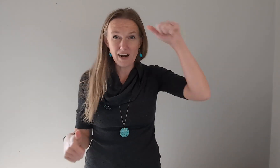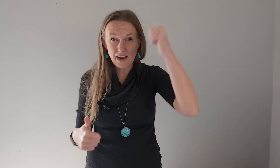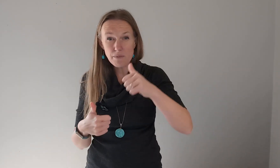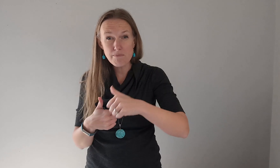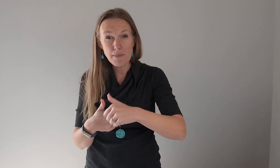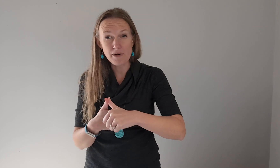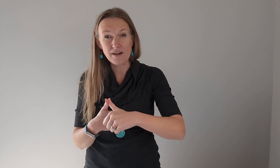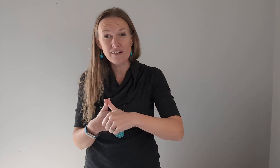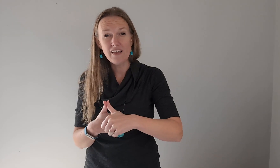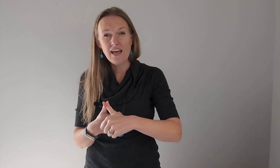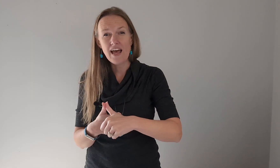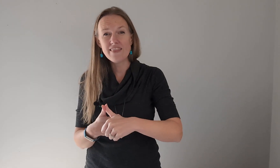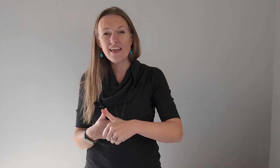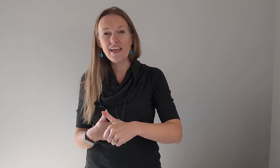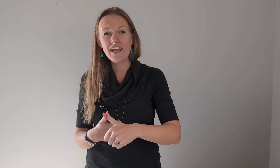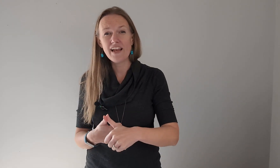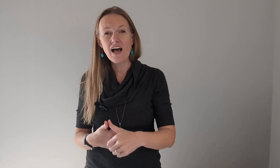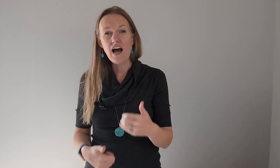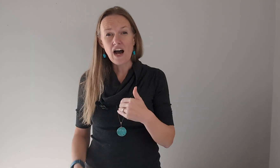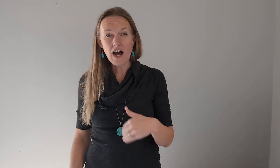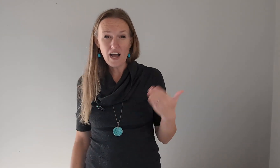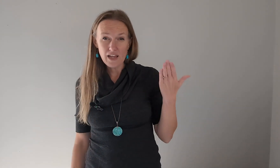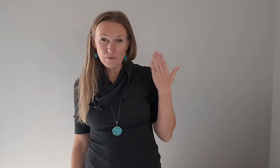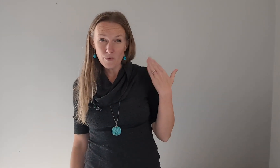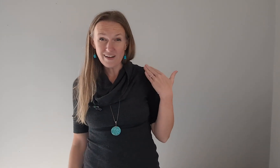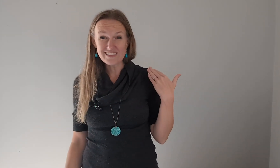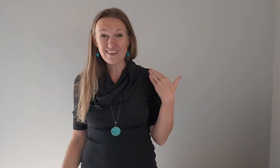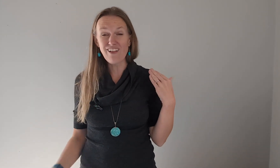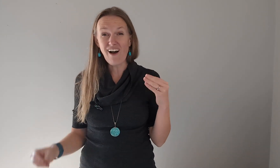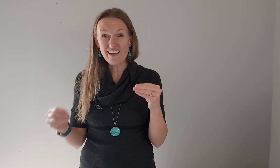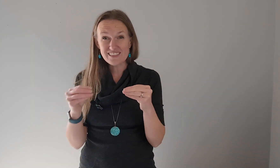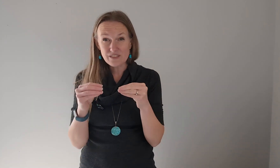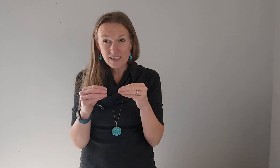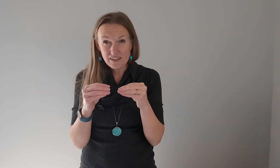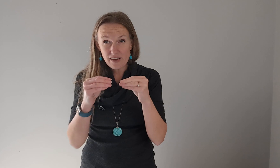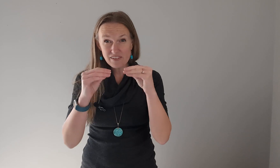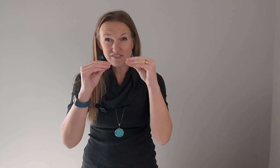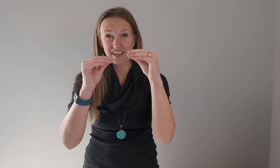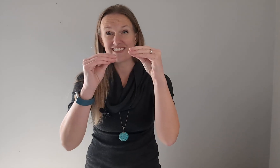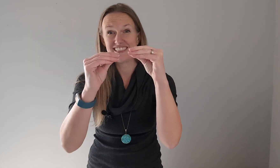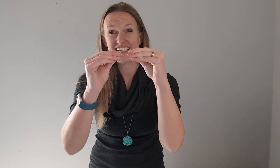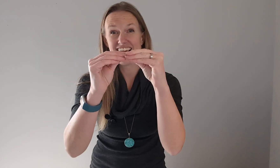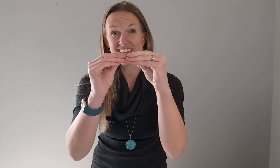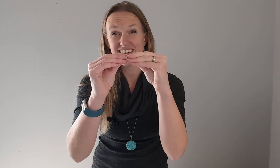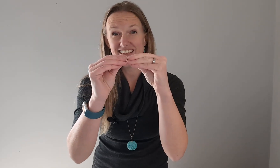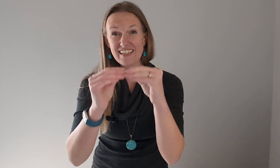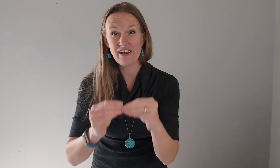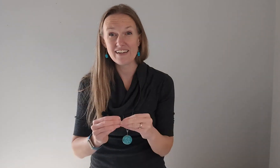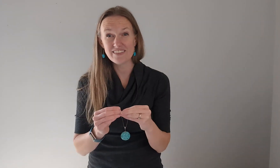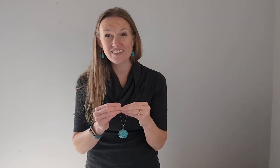I remember. And then I was lost. So here you have your fingers together, like you have something